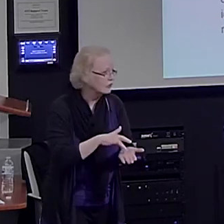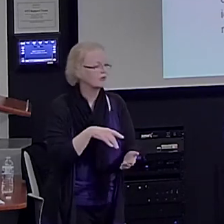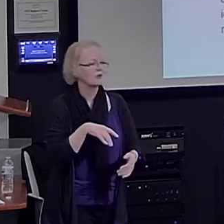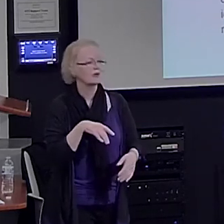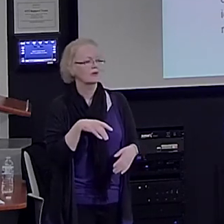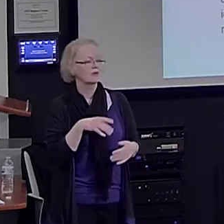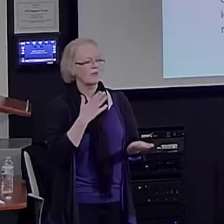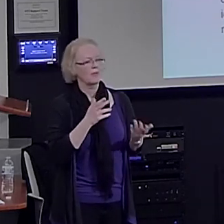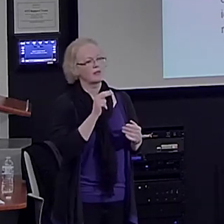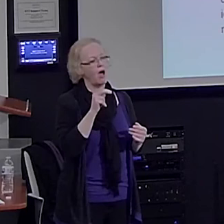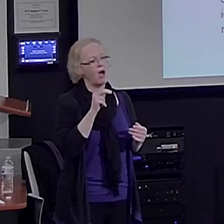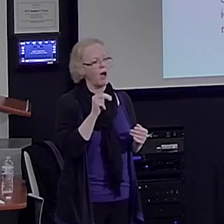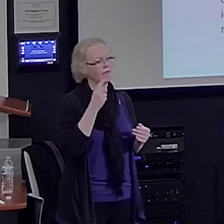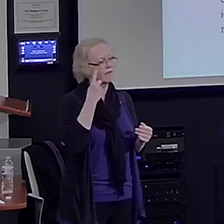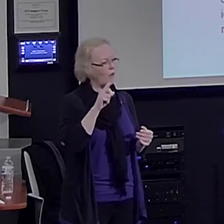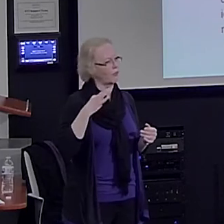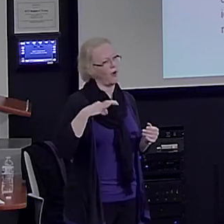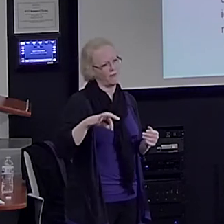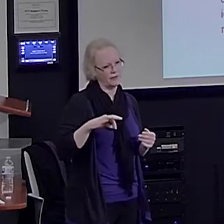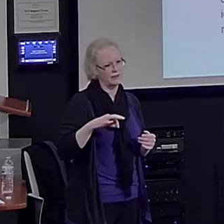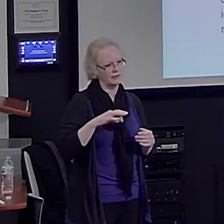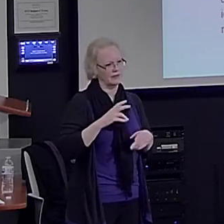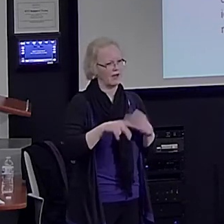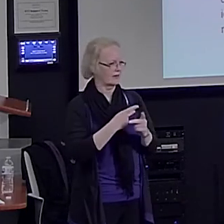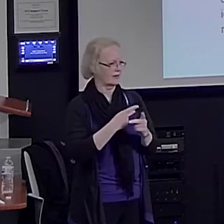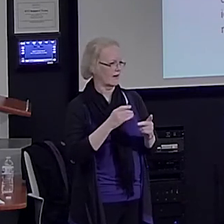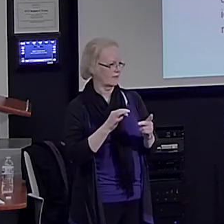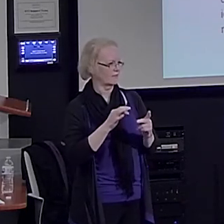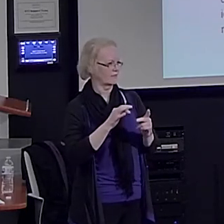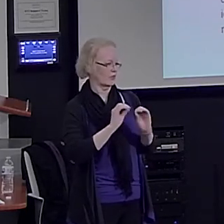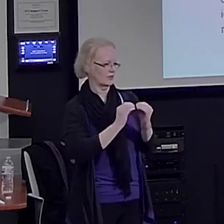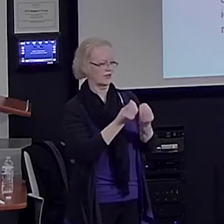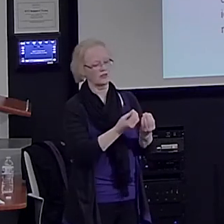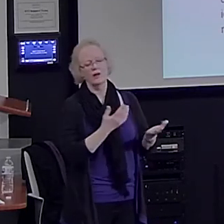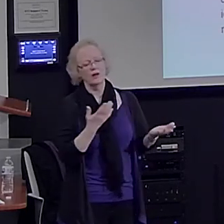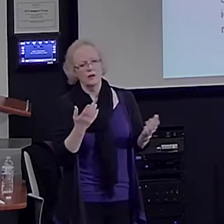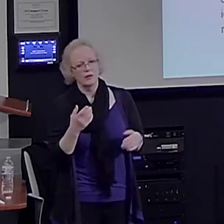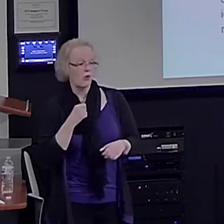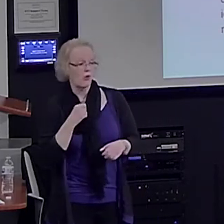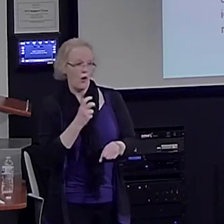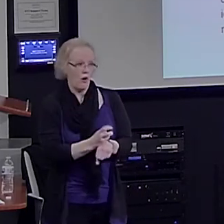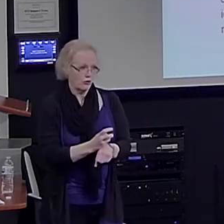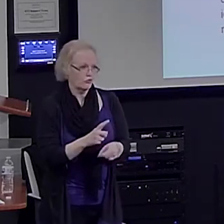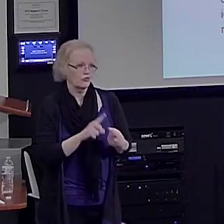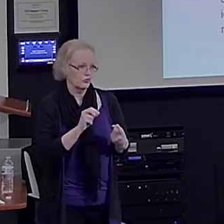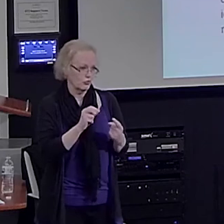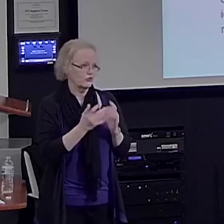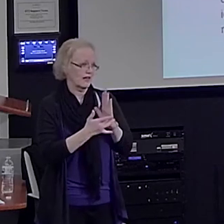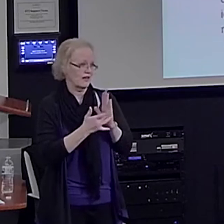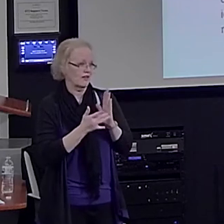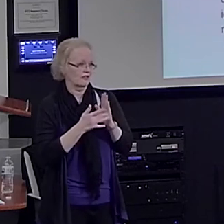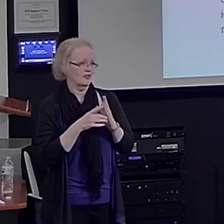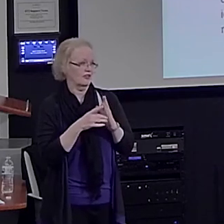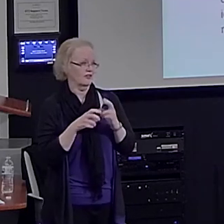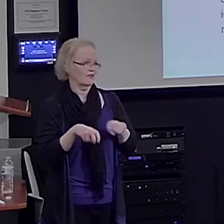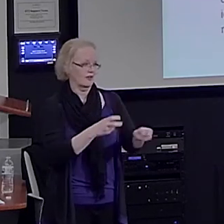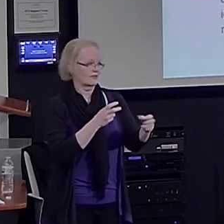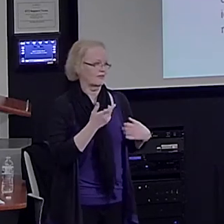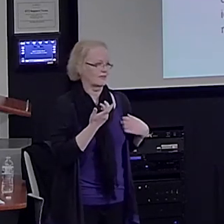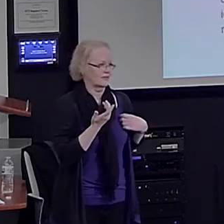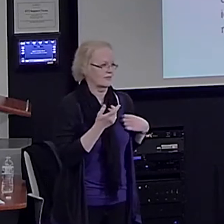-for-profit on so we're still working it out it's very hard doing technology transfer i already have i have nine patents so far for